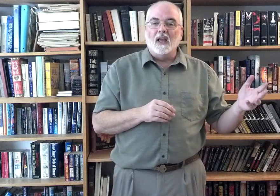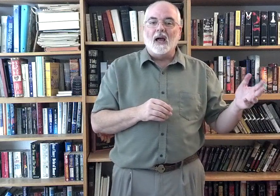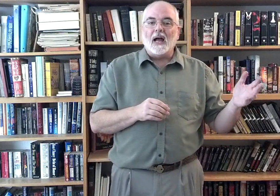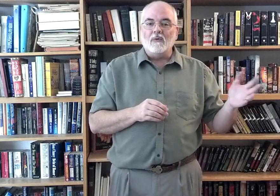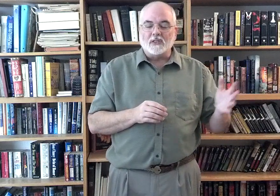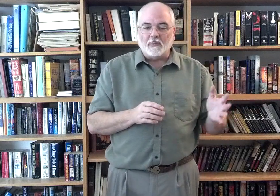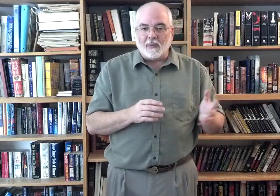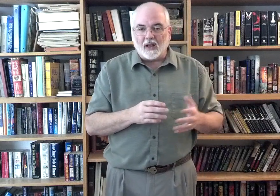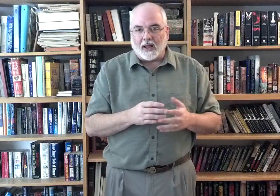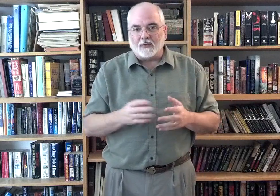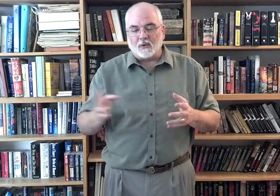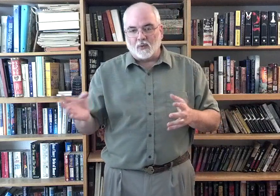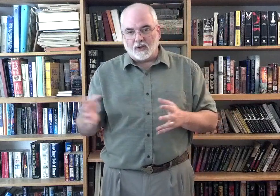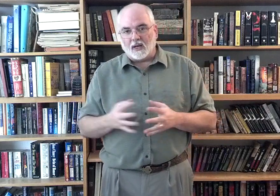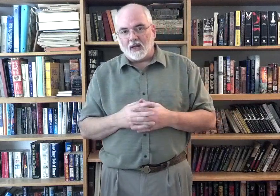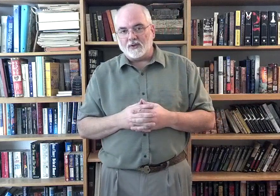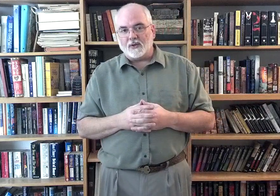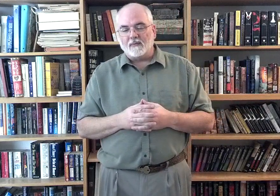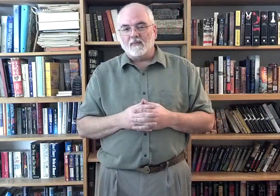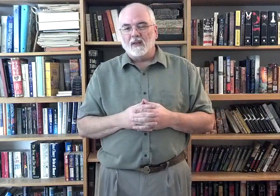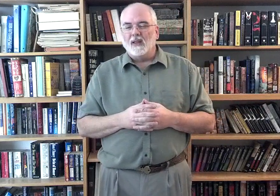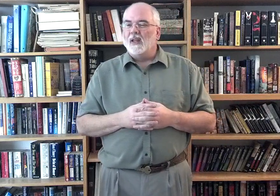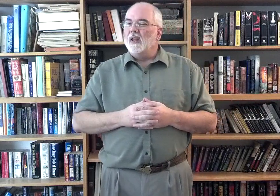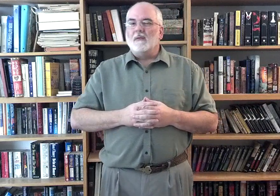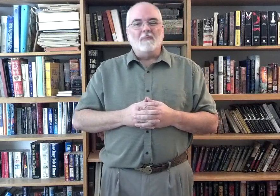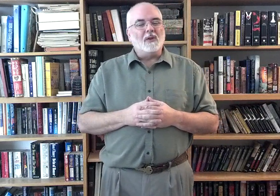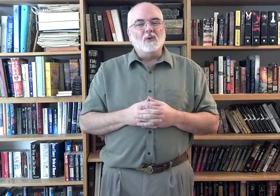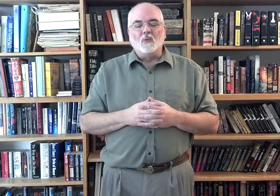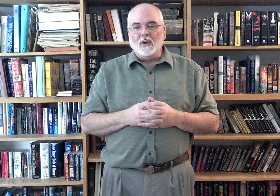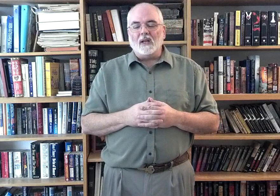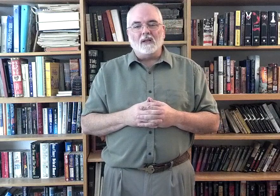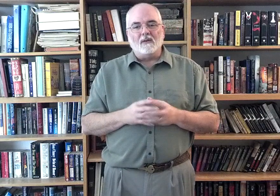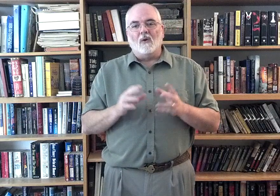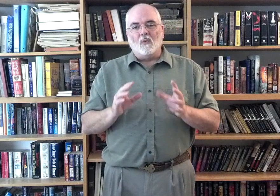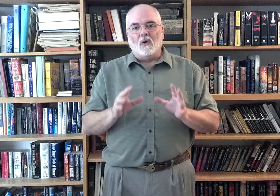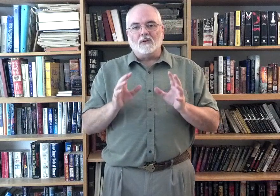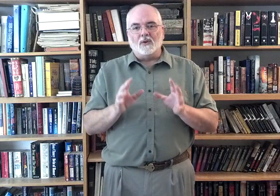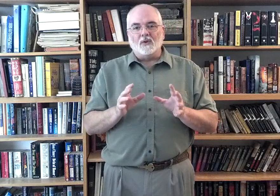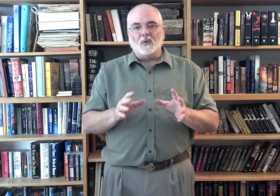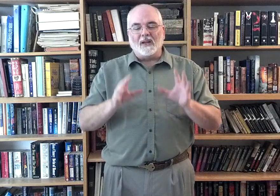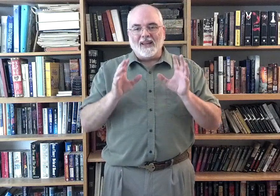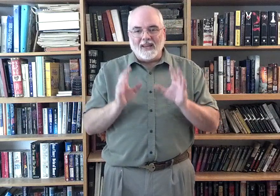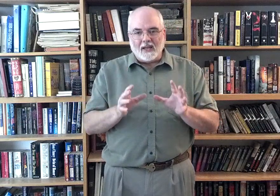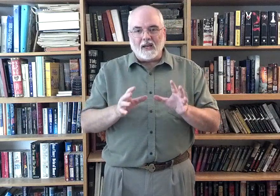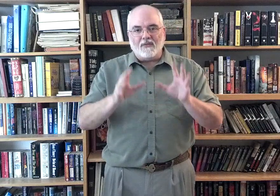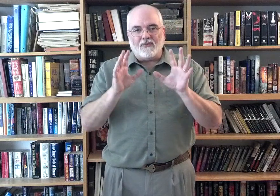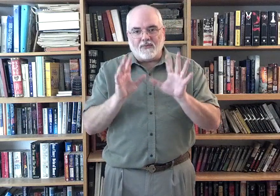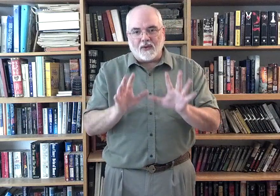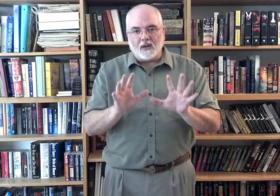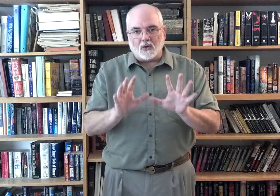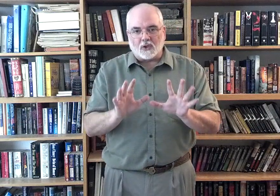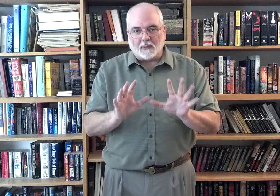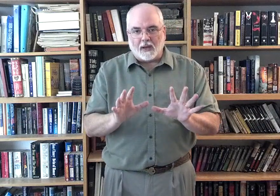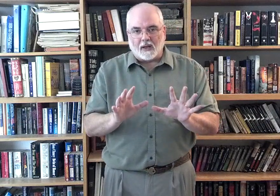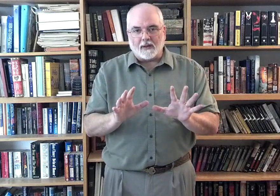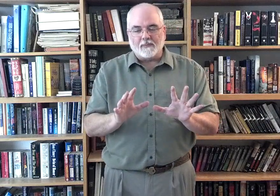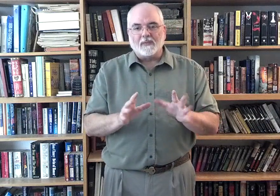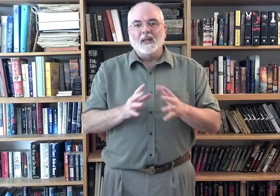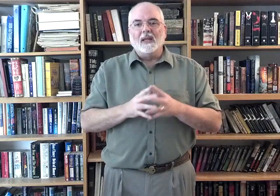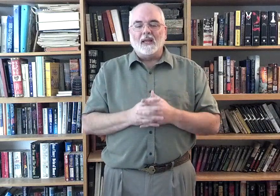I would spell out the word Elijah. But you really don't want to do any finger spelling in